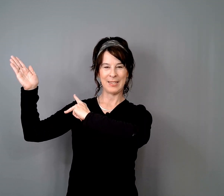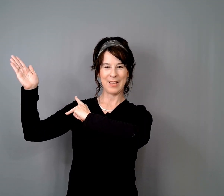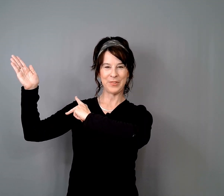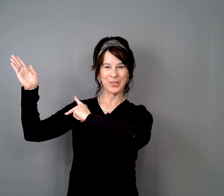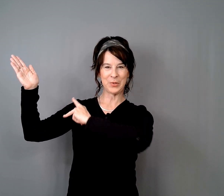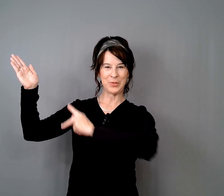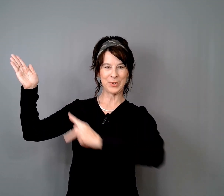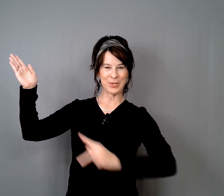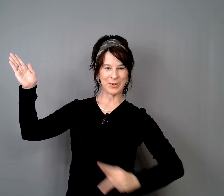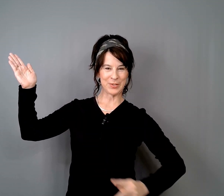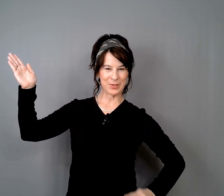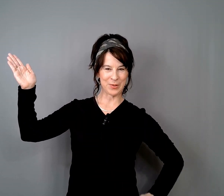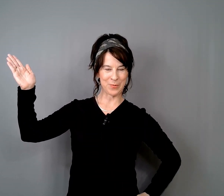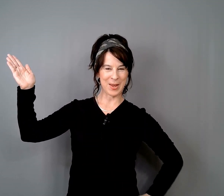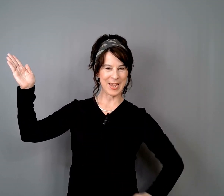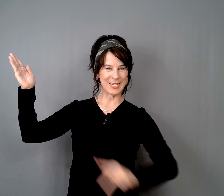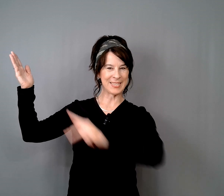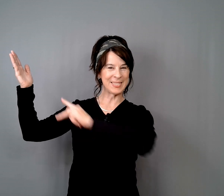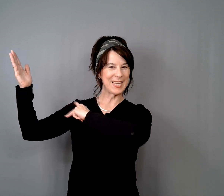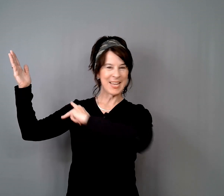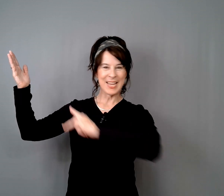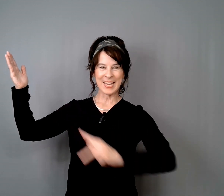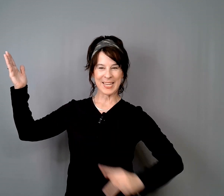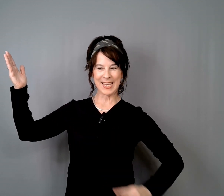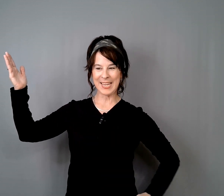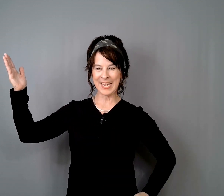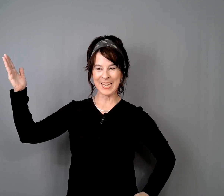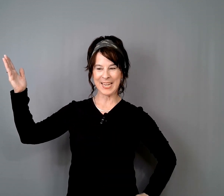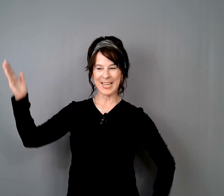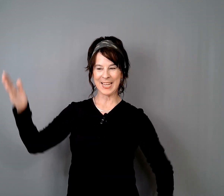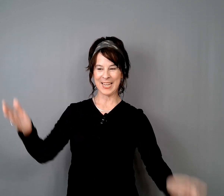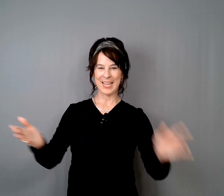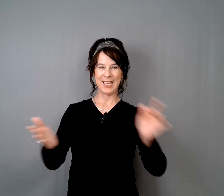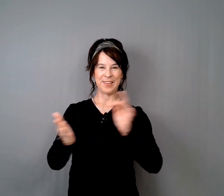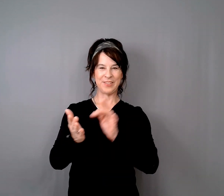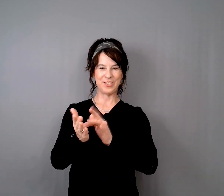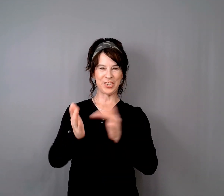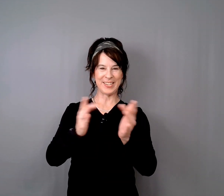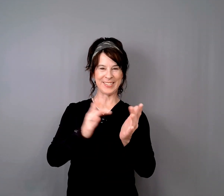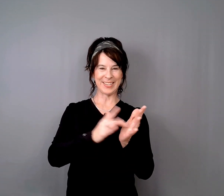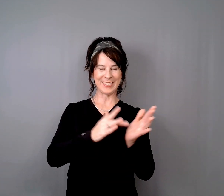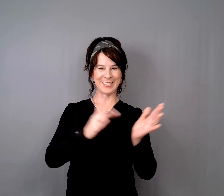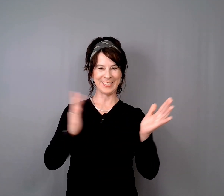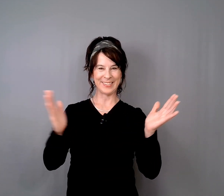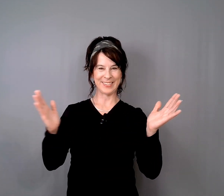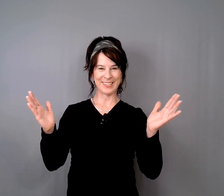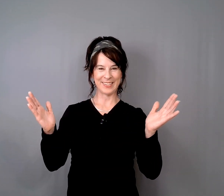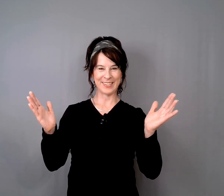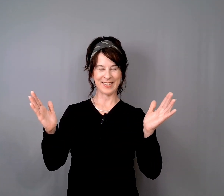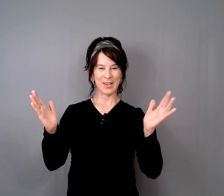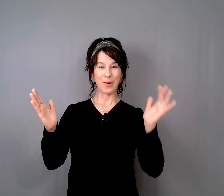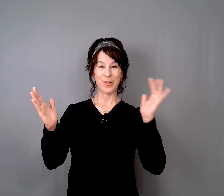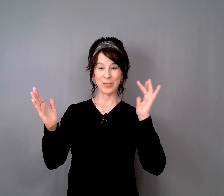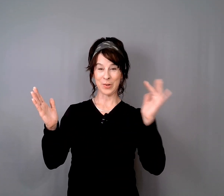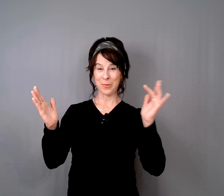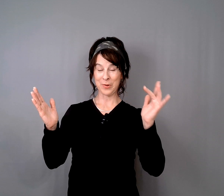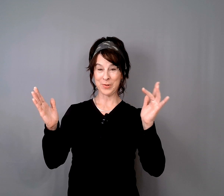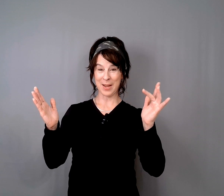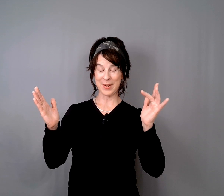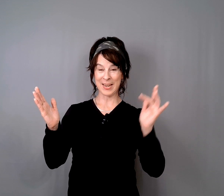left shoulder to the waist. King Jesus. Start with your dominant